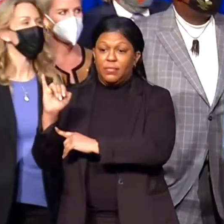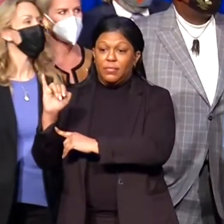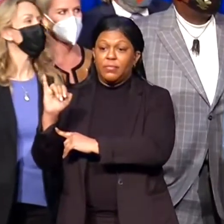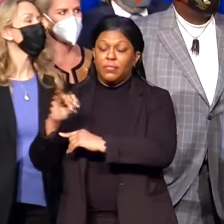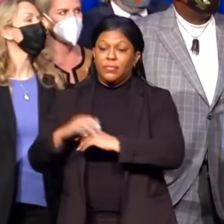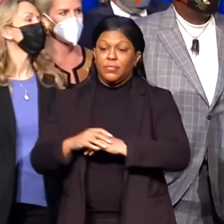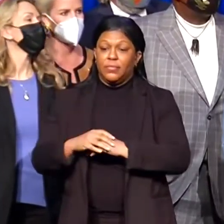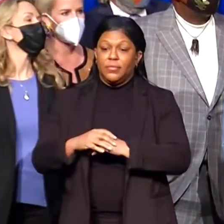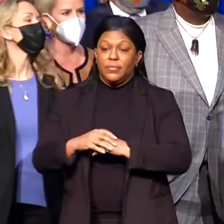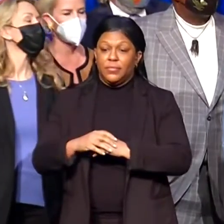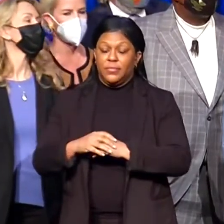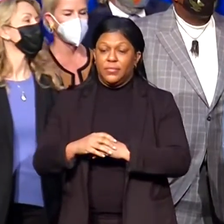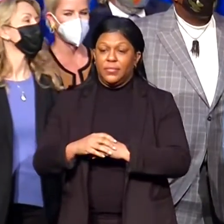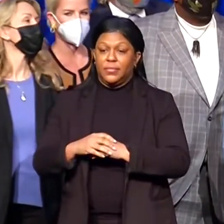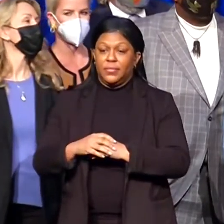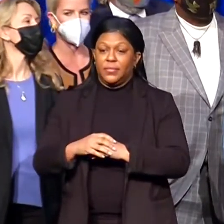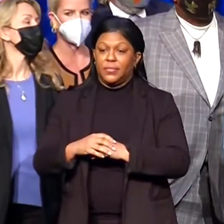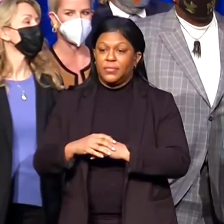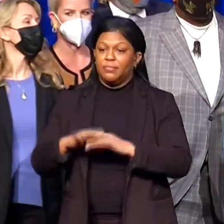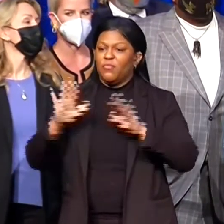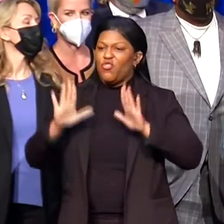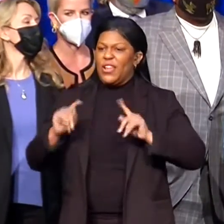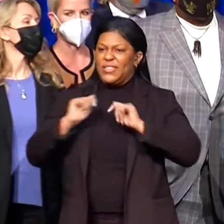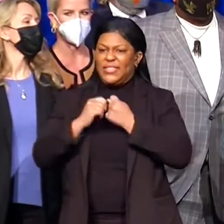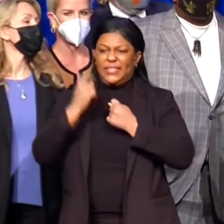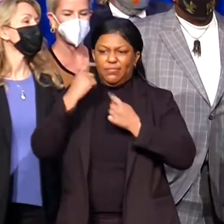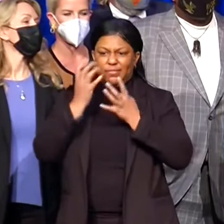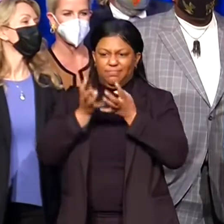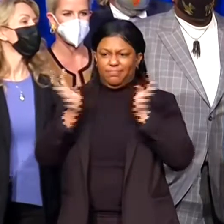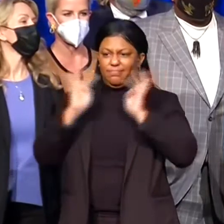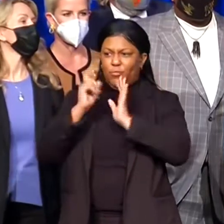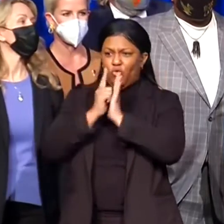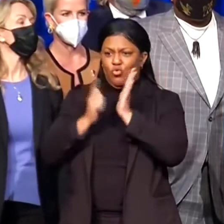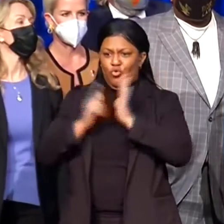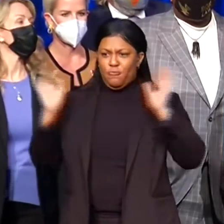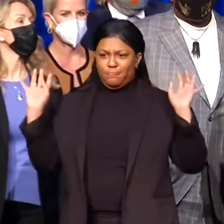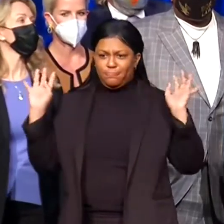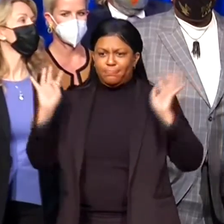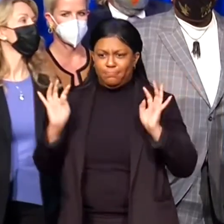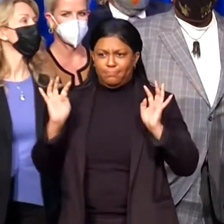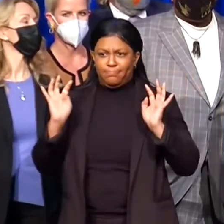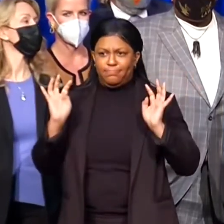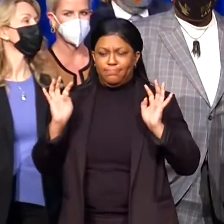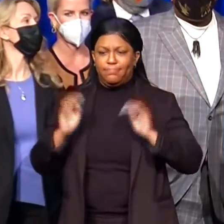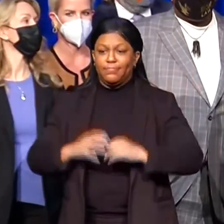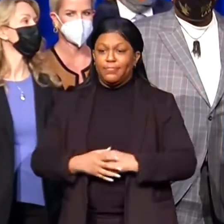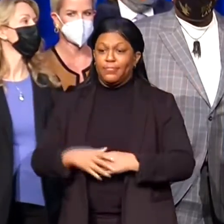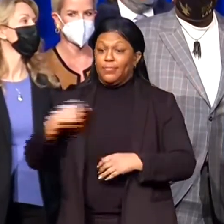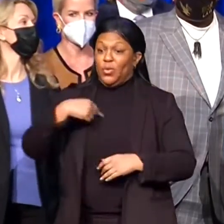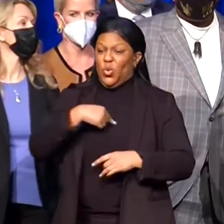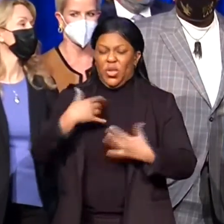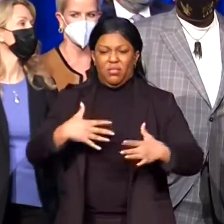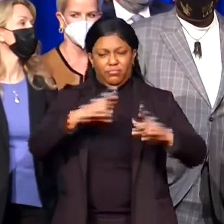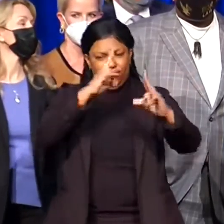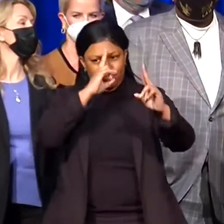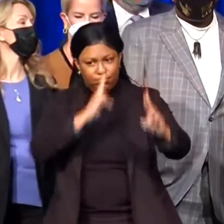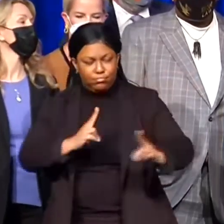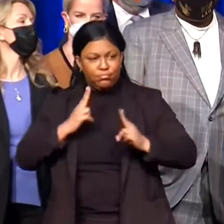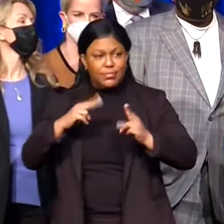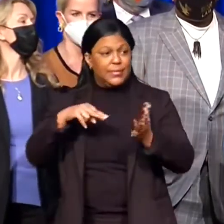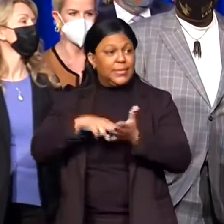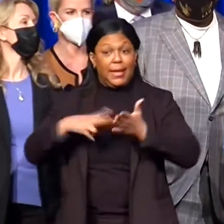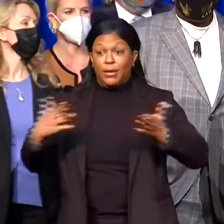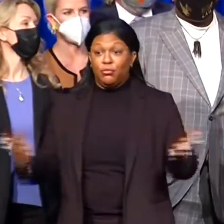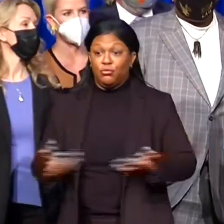great team of lawyers on our team. We are honored to stand here with the family of